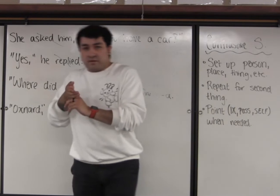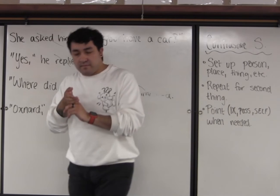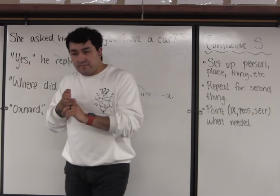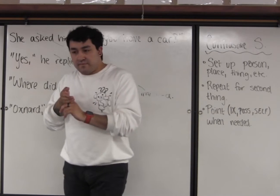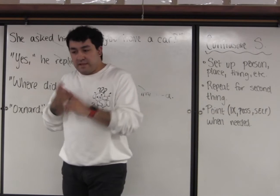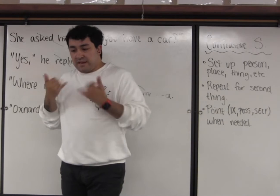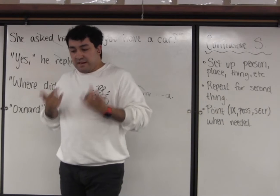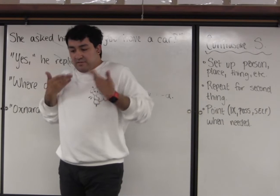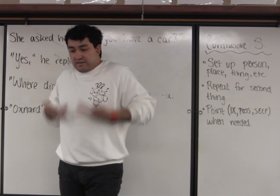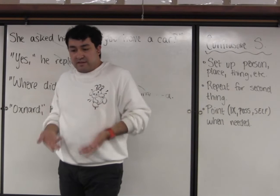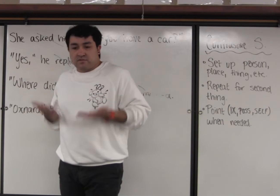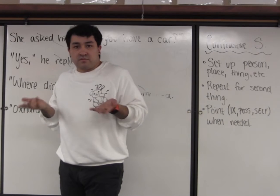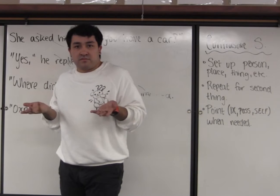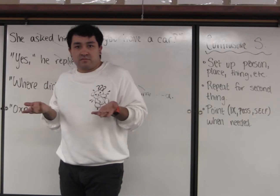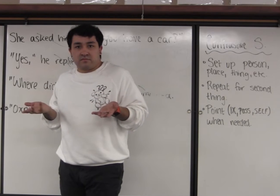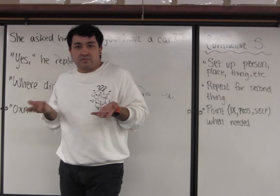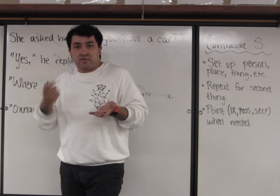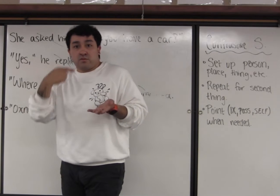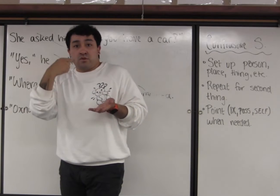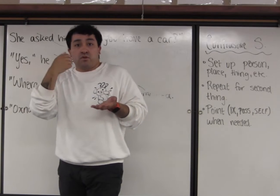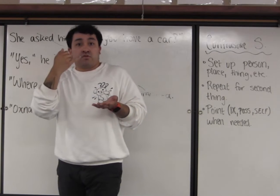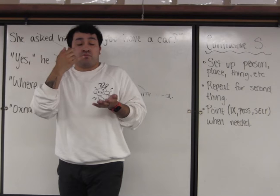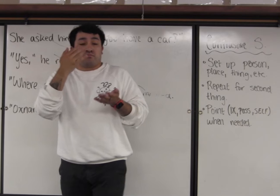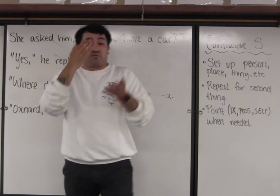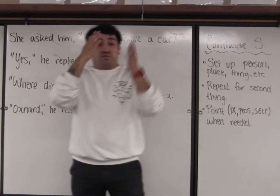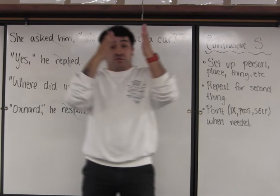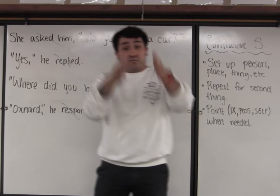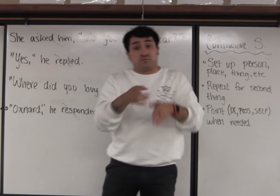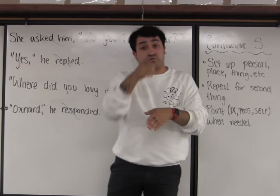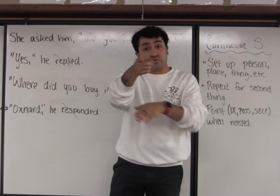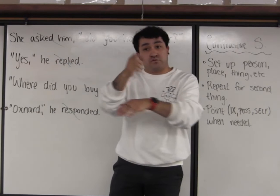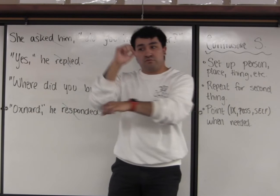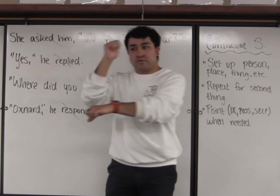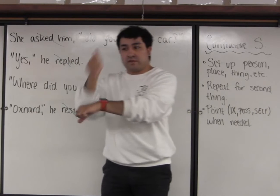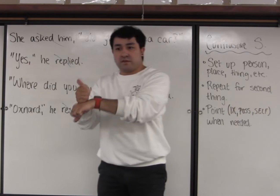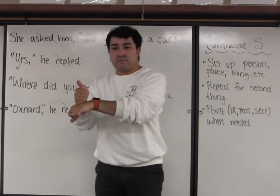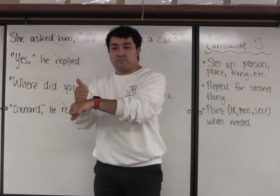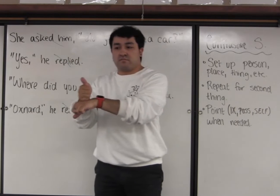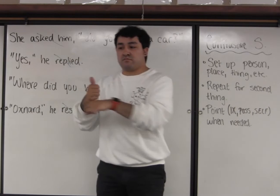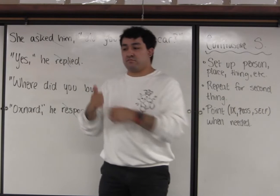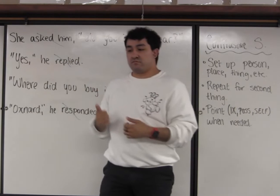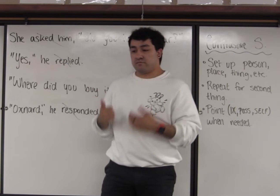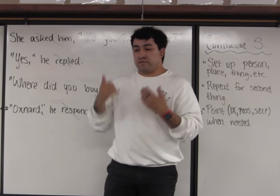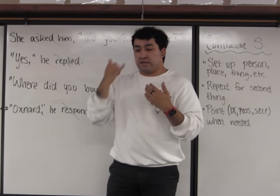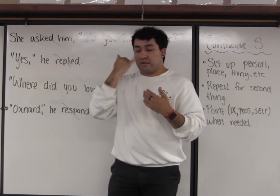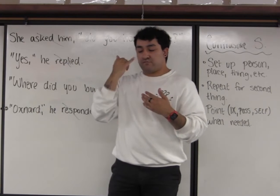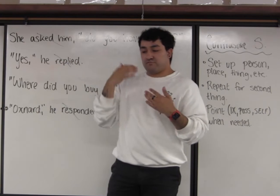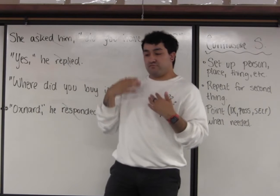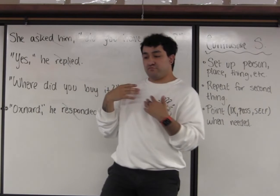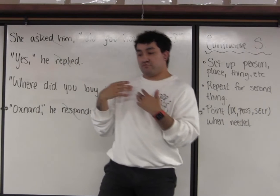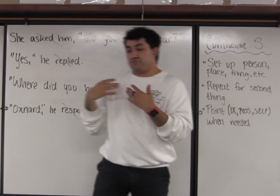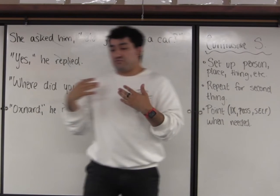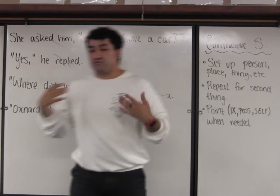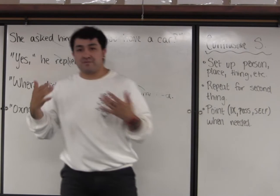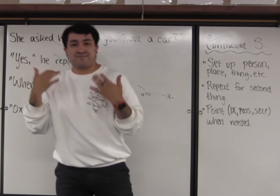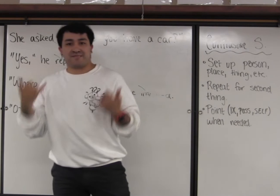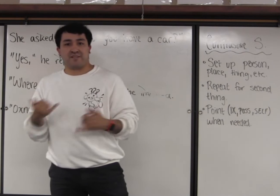become whoever you established in that space. You don't need to do what we do in English and keep